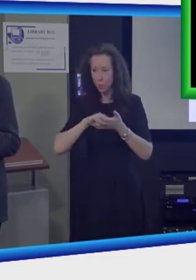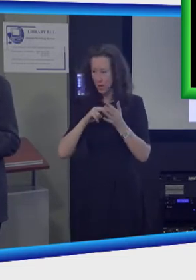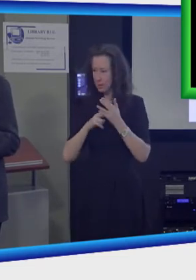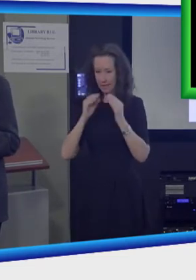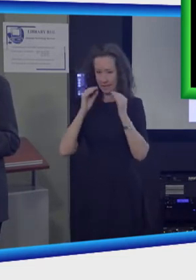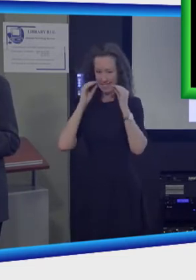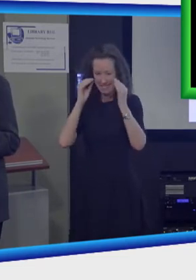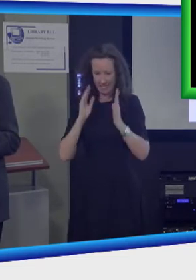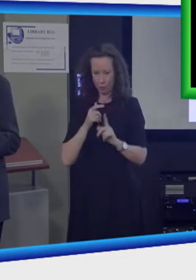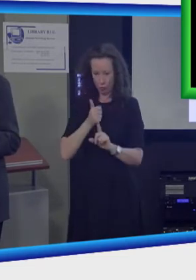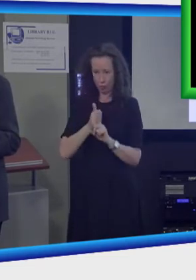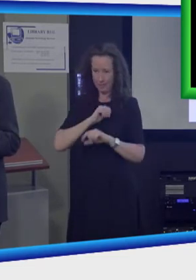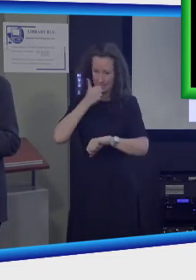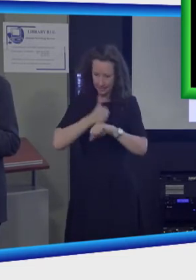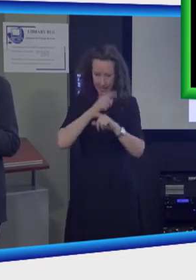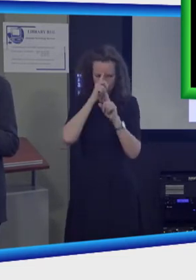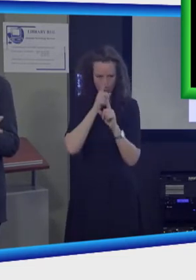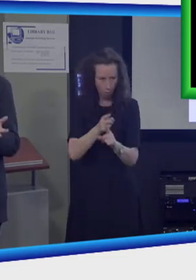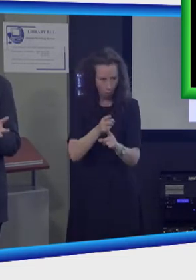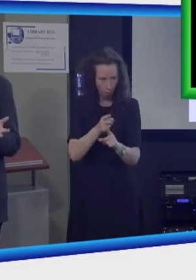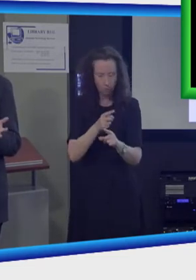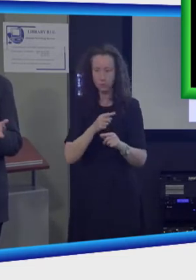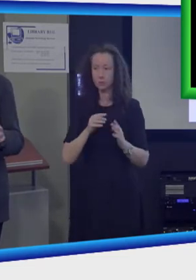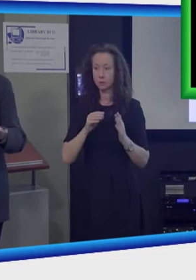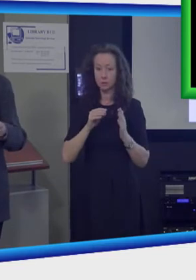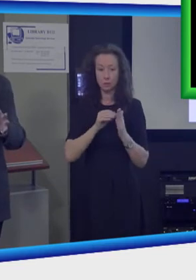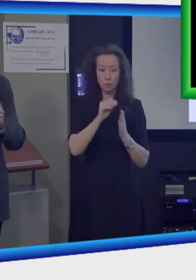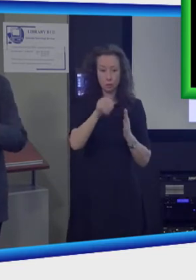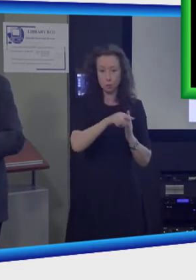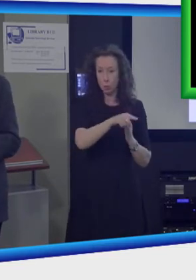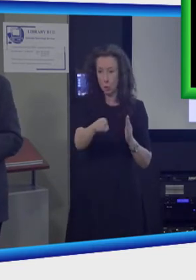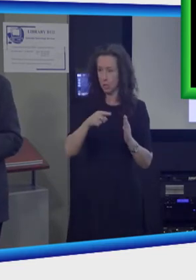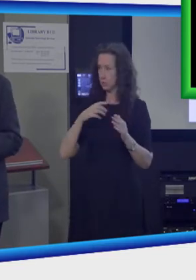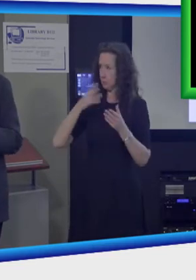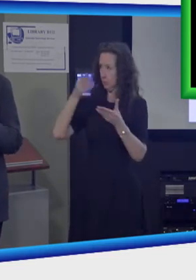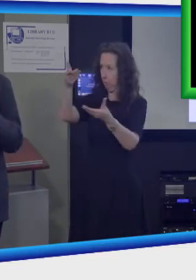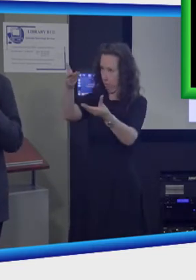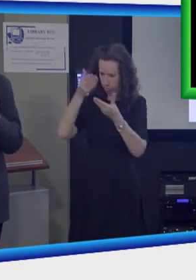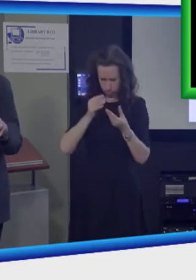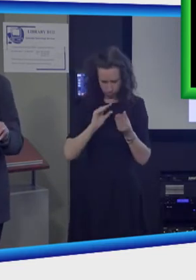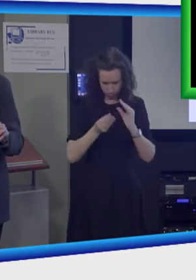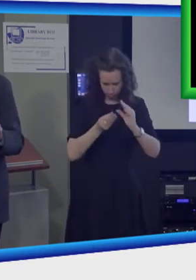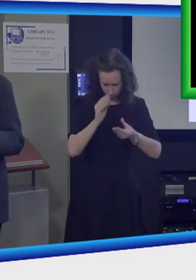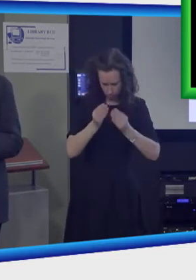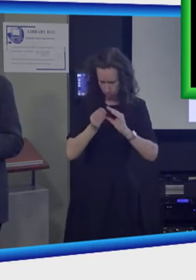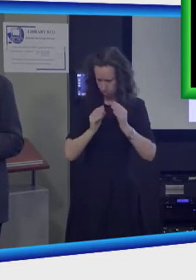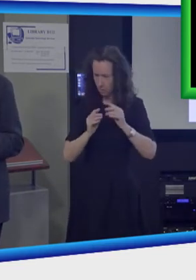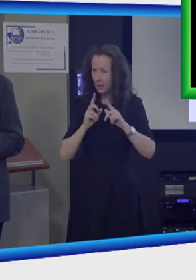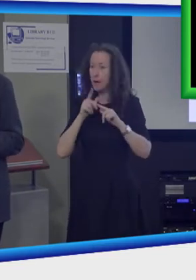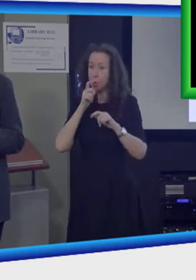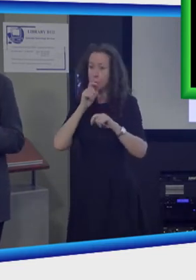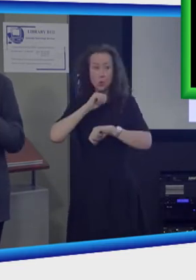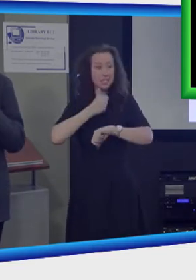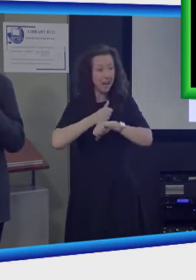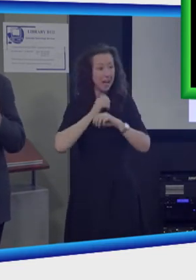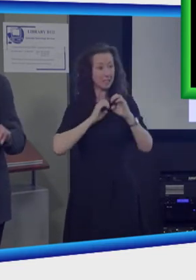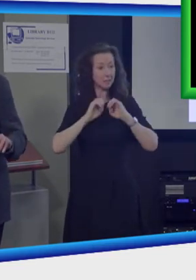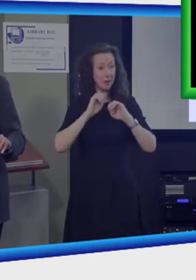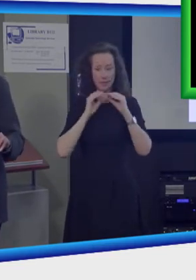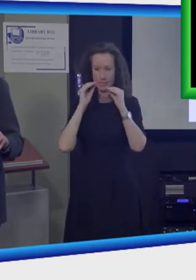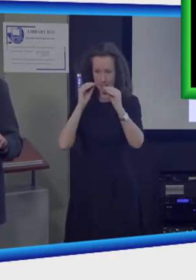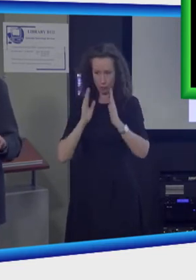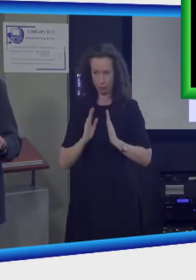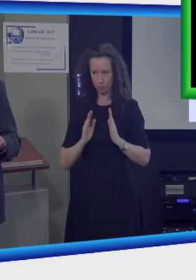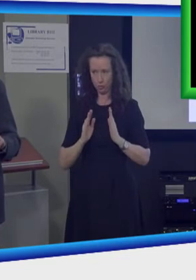done by the teacher, students are manipulating the materials, the teacher's designing the experiment, the teacher